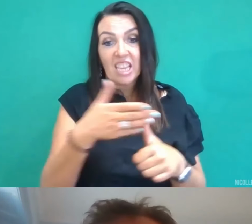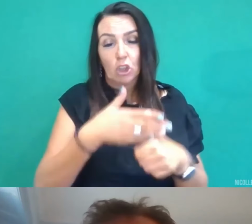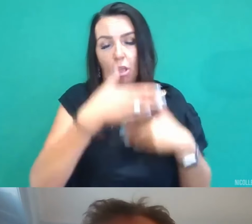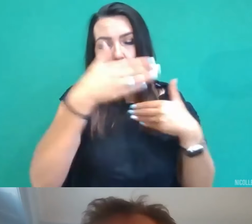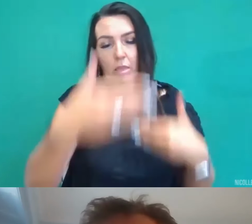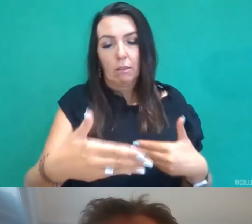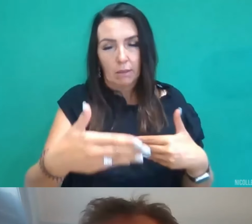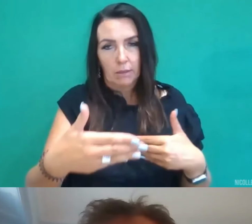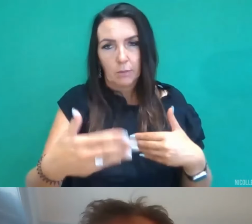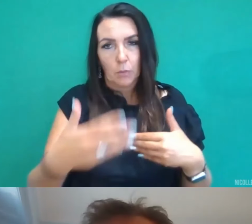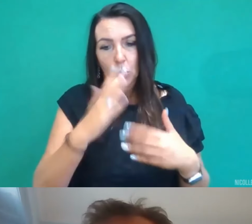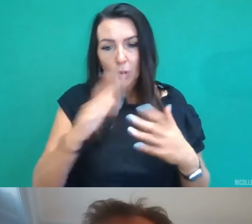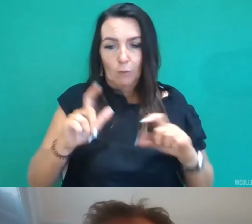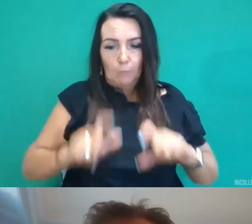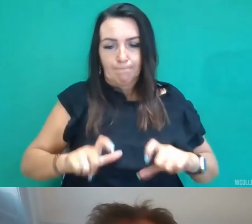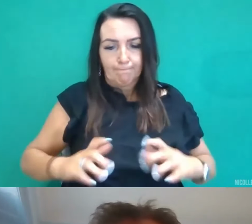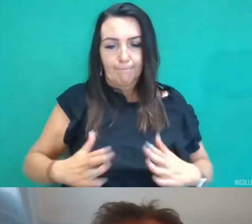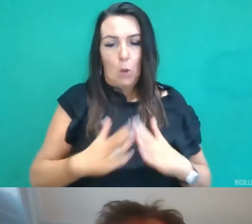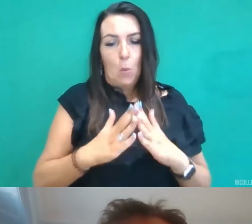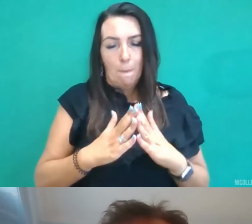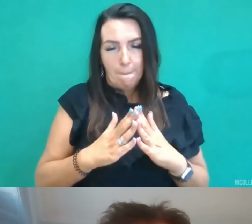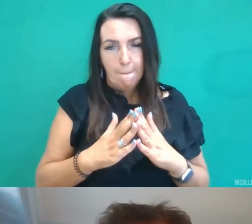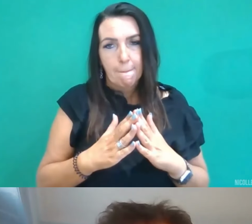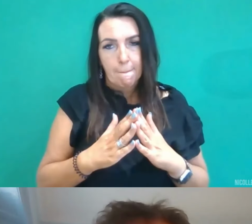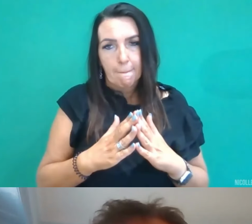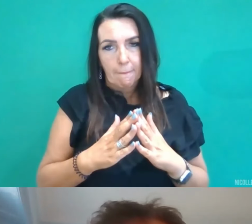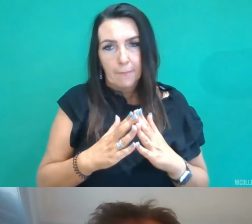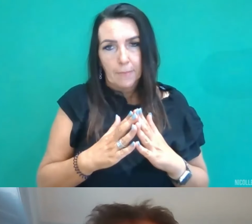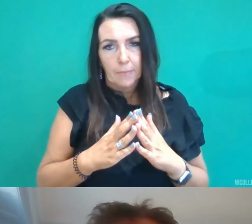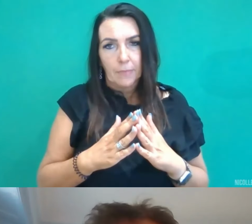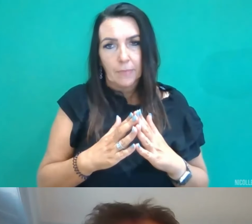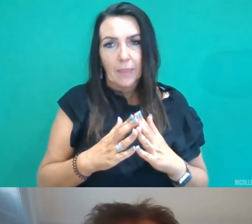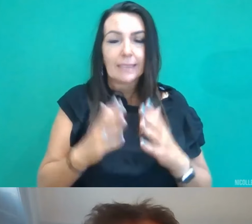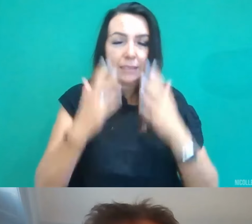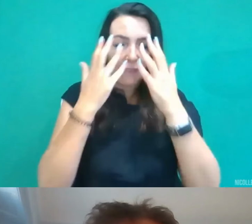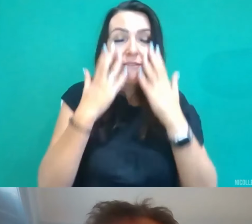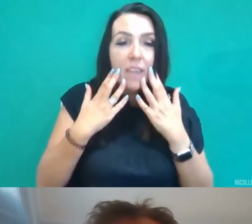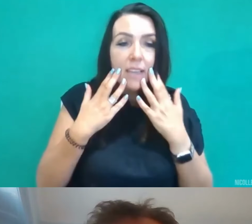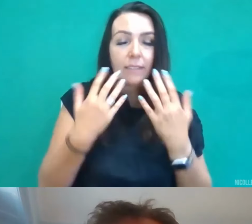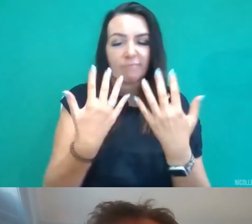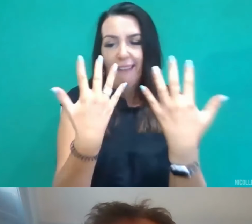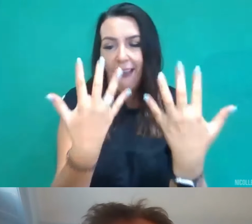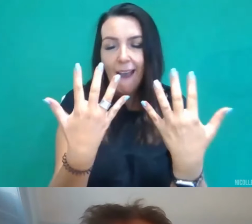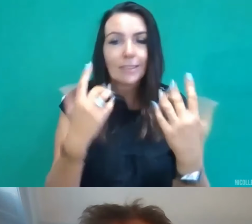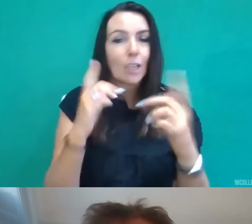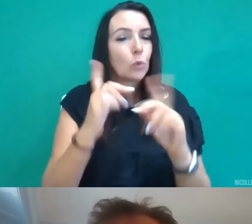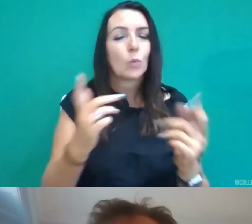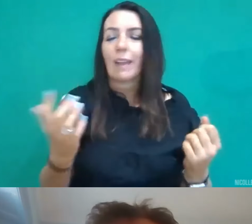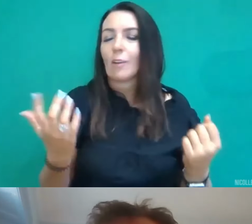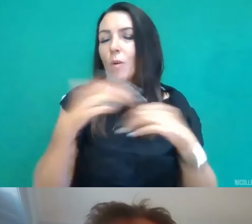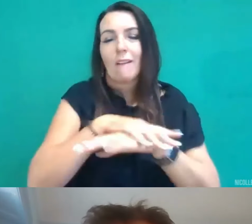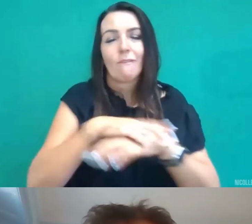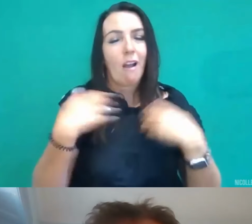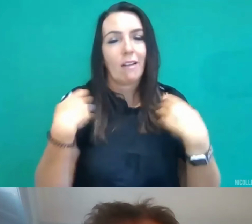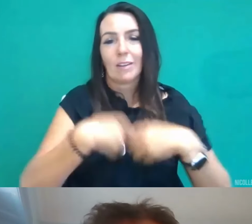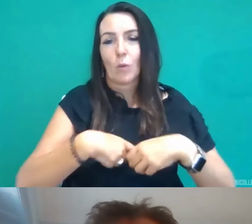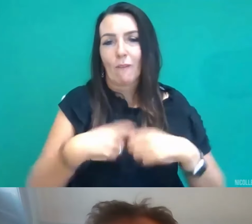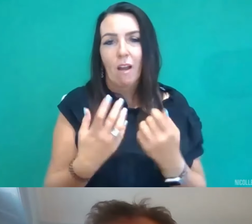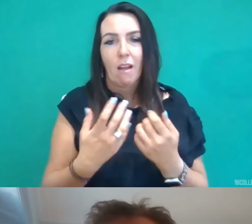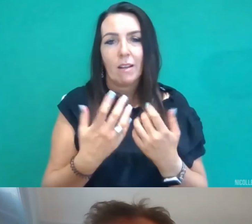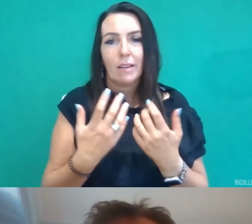to isolate completely applies to lesions on the face and hands that can't be covered. And once those have